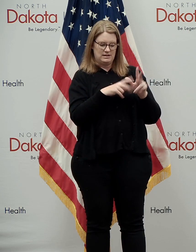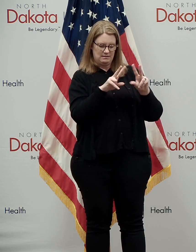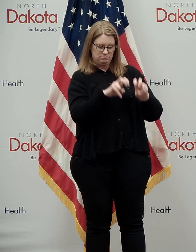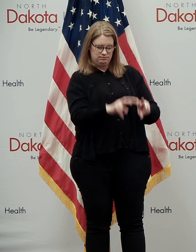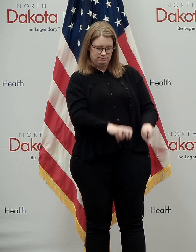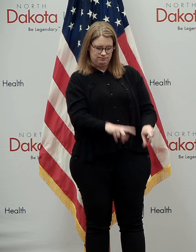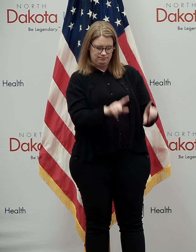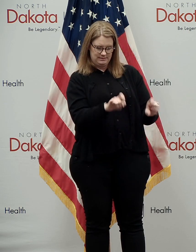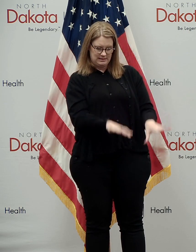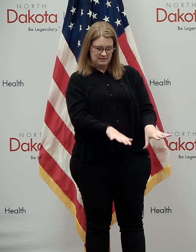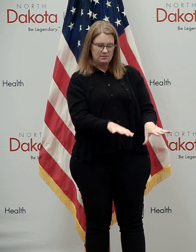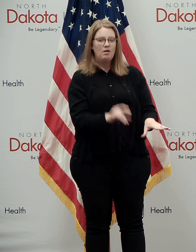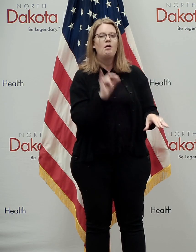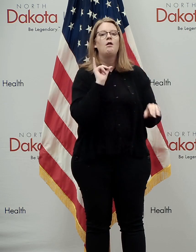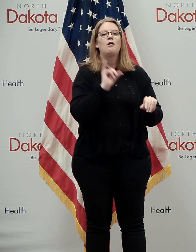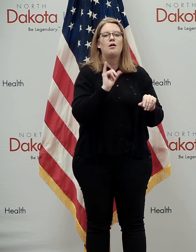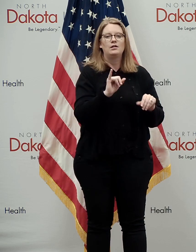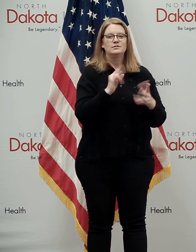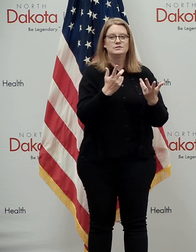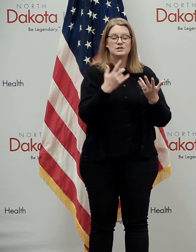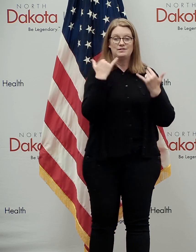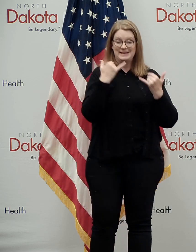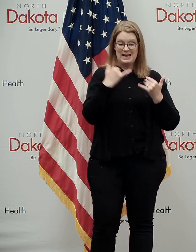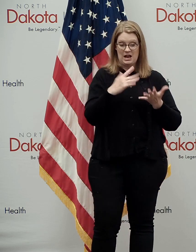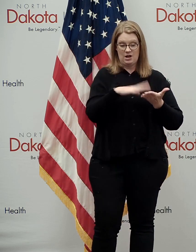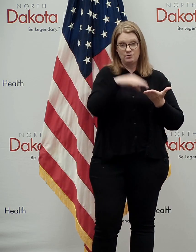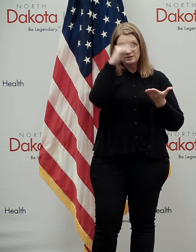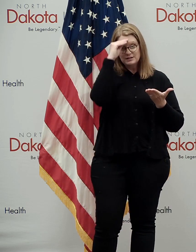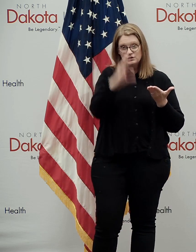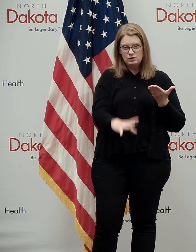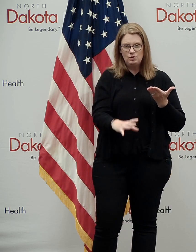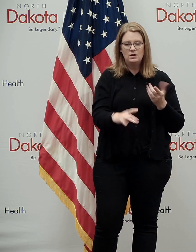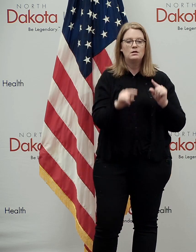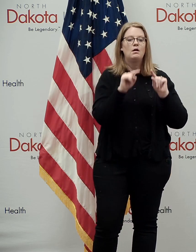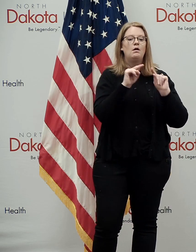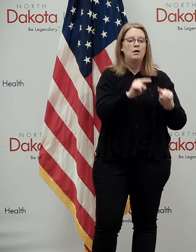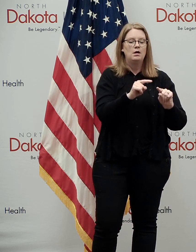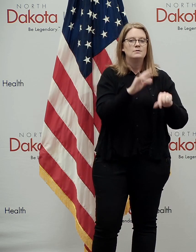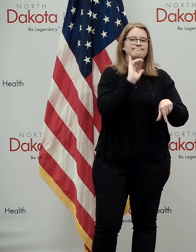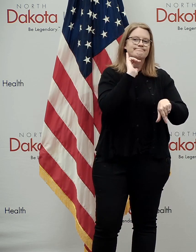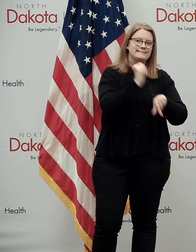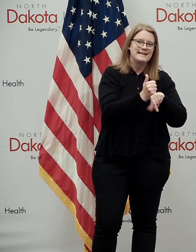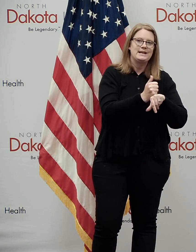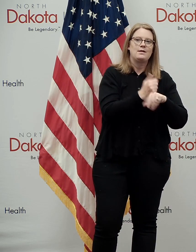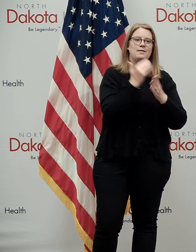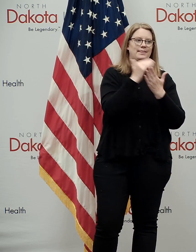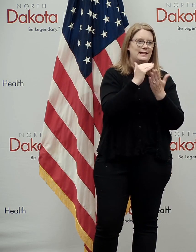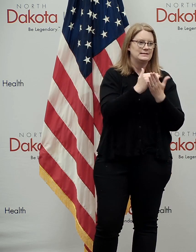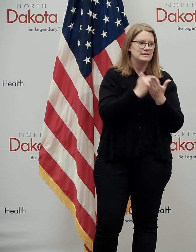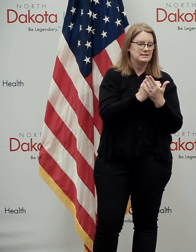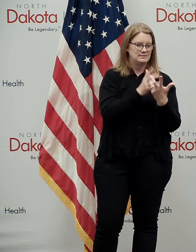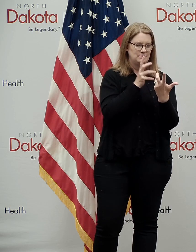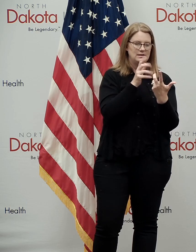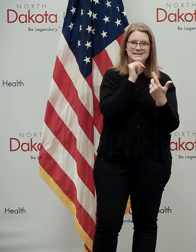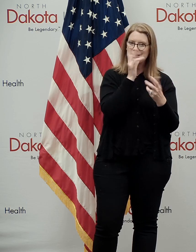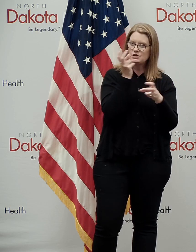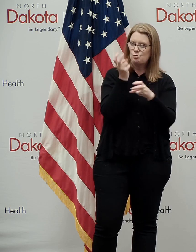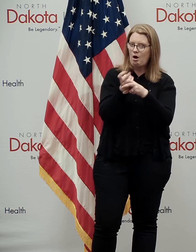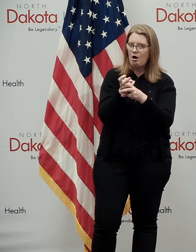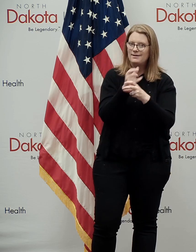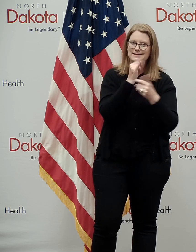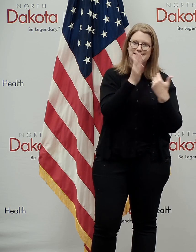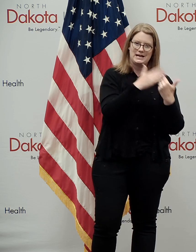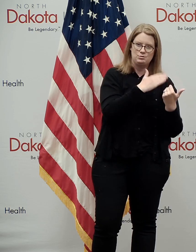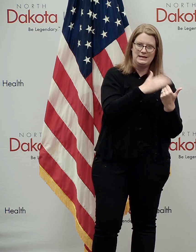is available to have set forth for them a path of lessons where it's just the right amount. It's not too hard, it's not